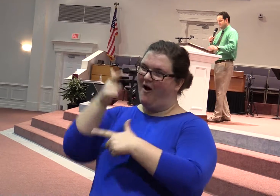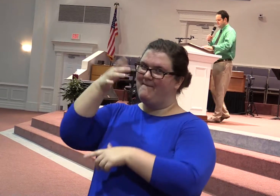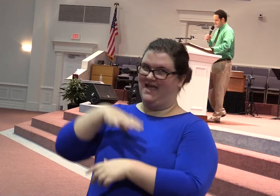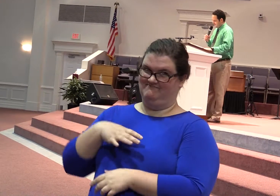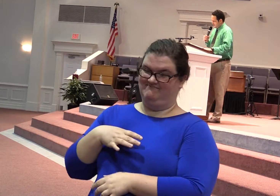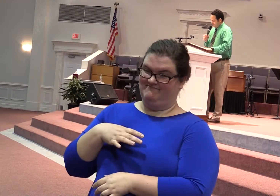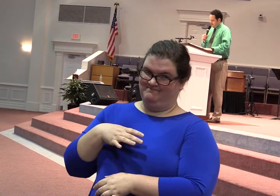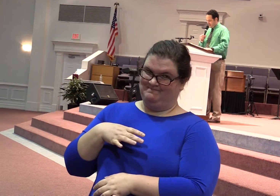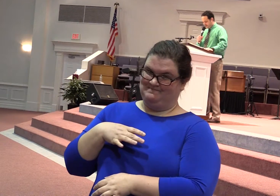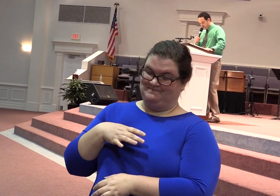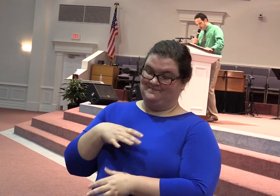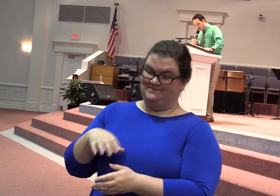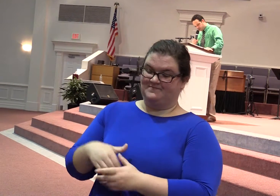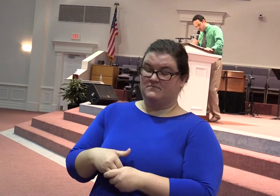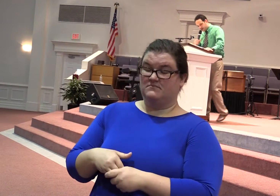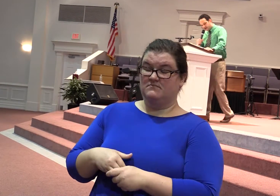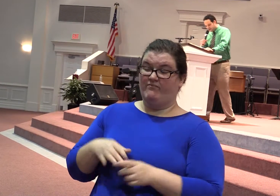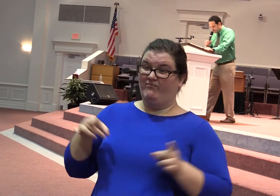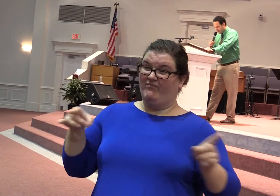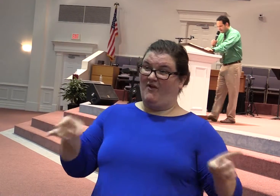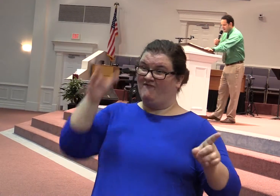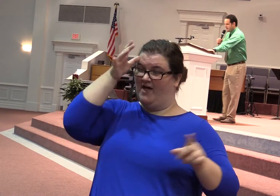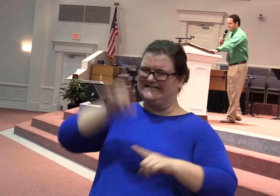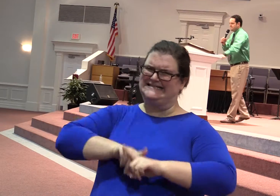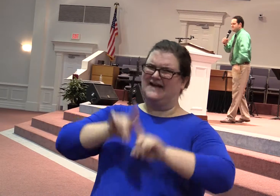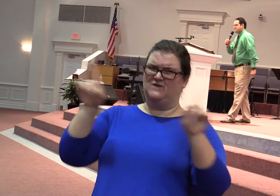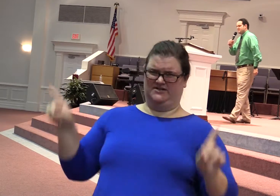Amen. These two fathers were very different.